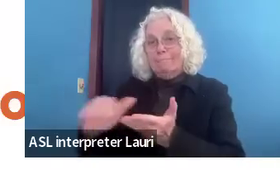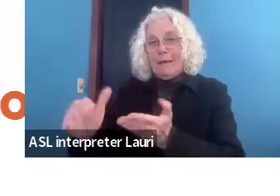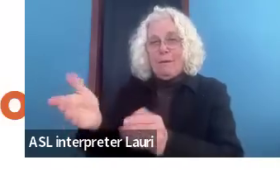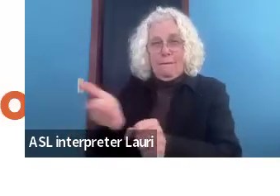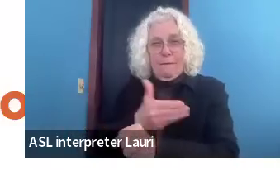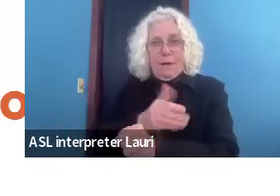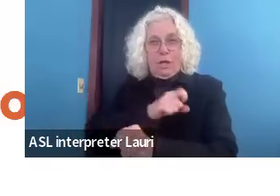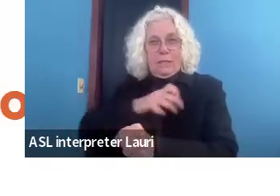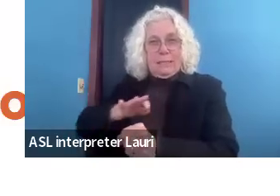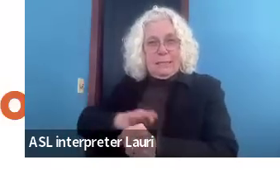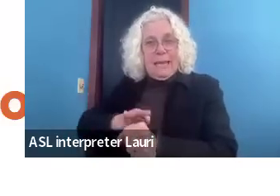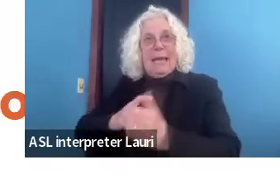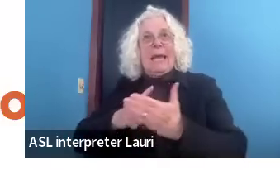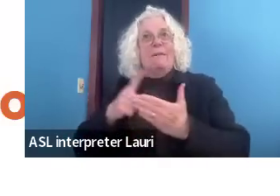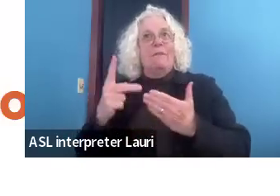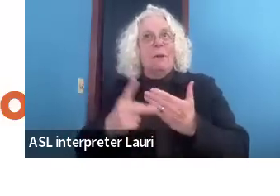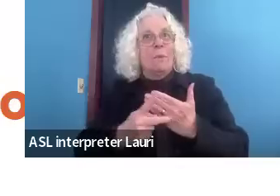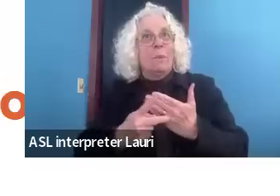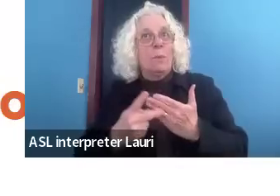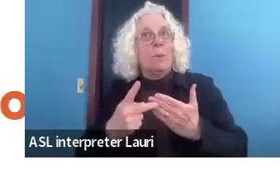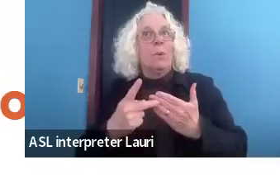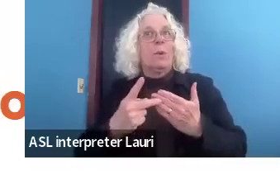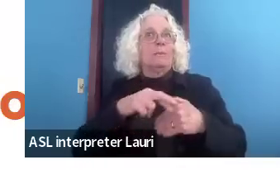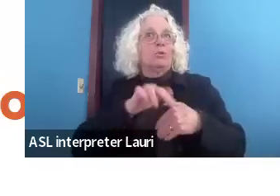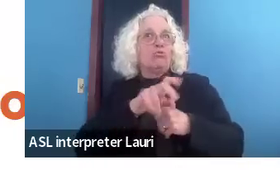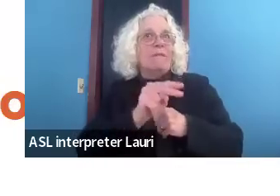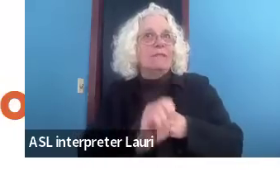references, and actually start investigating